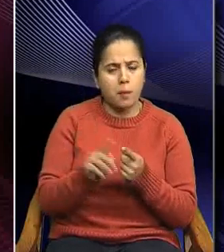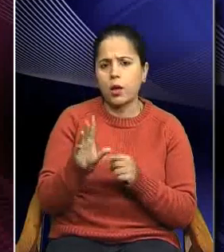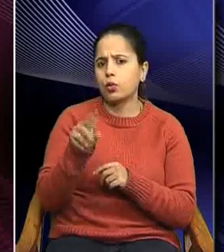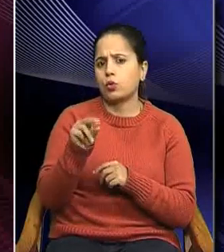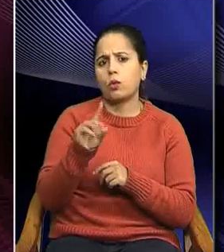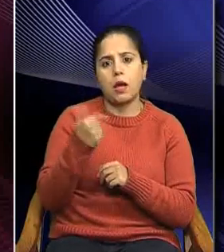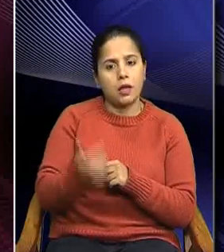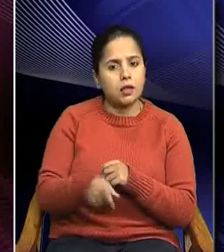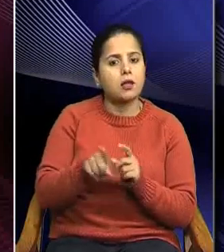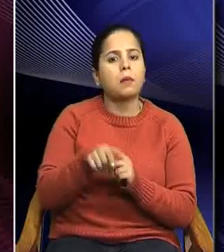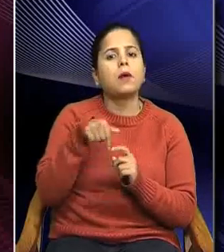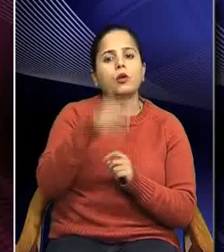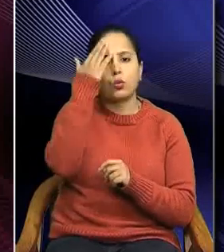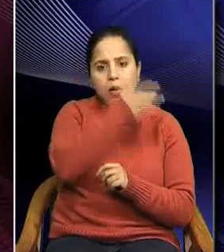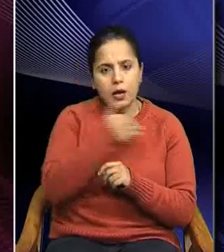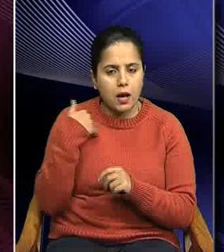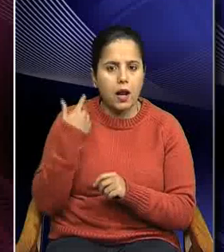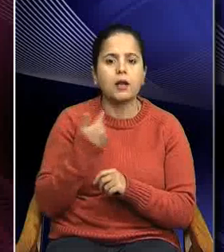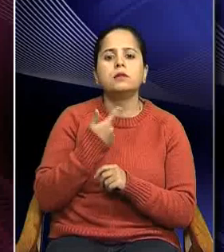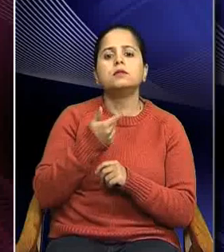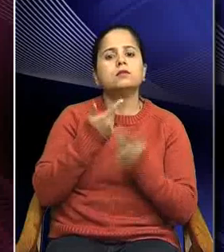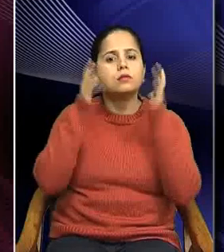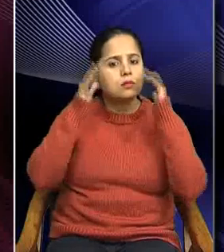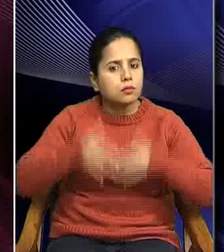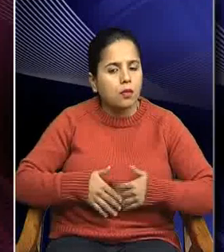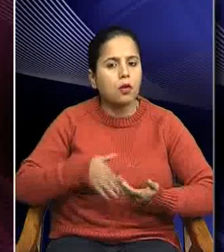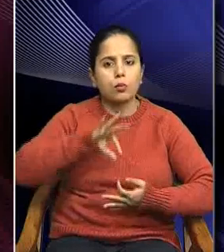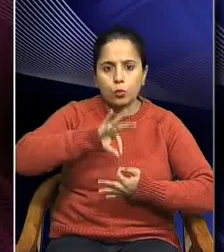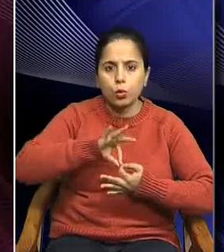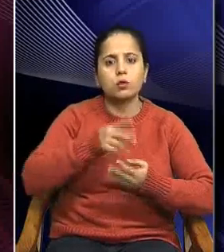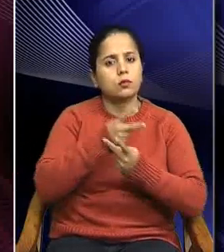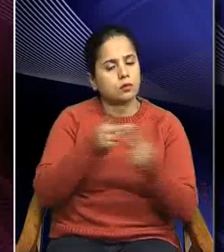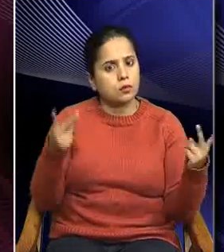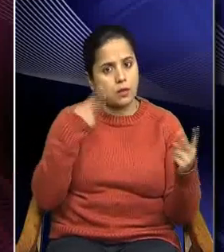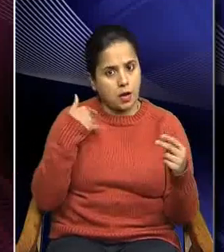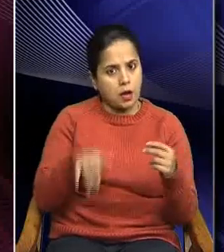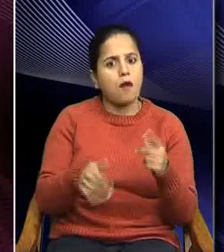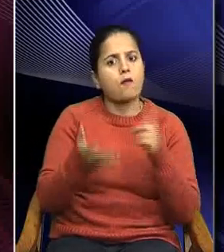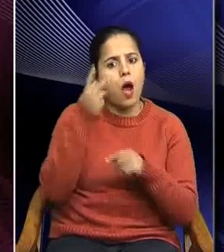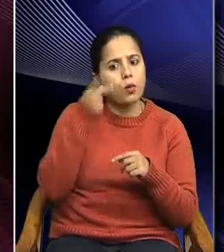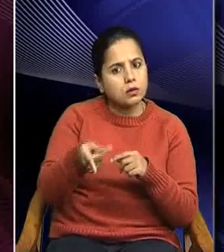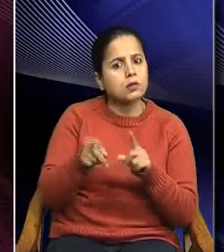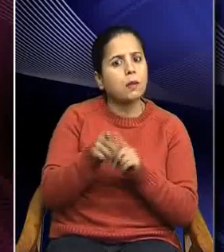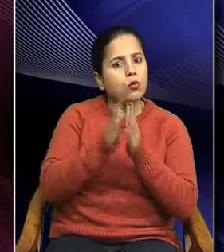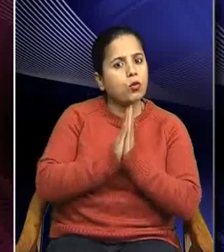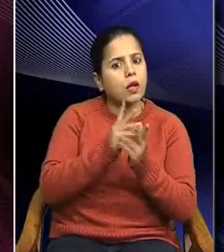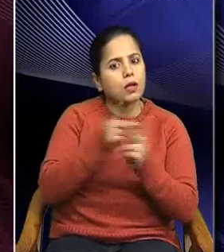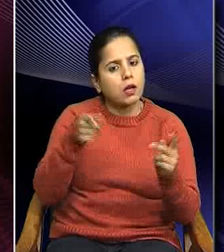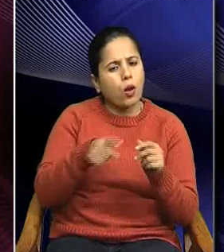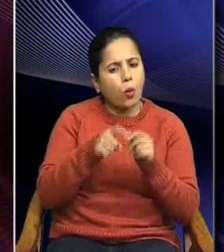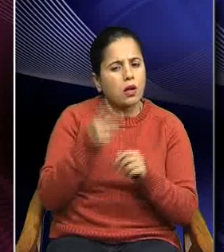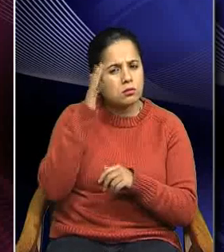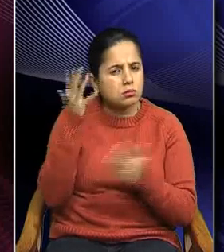in Christianity, Islam and other major religions, Buddhism and so forth, we do find these religions addressing these